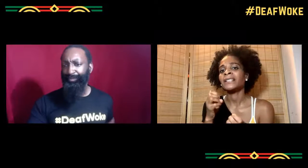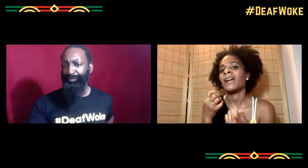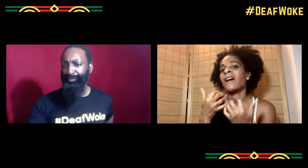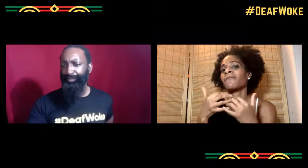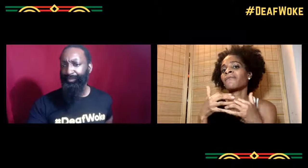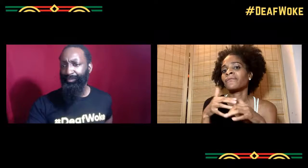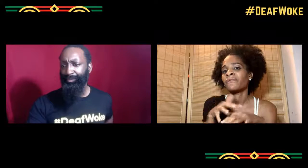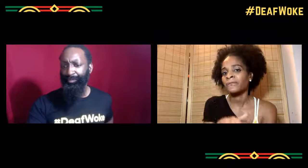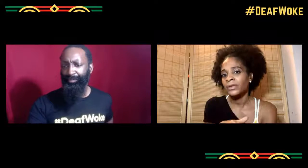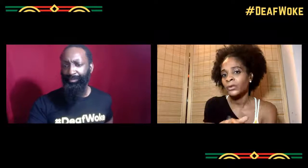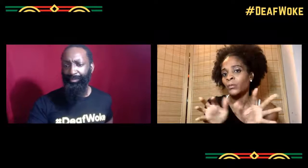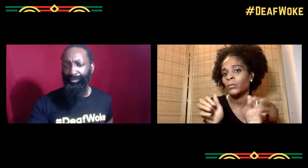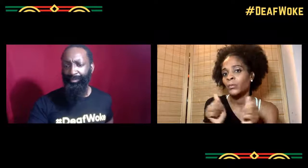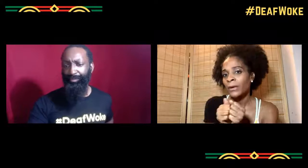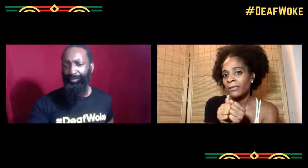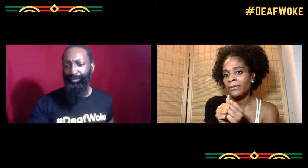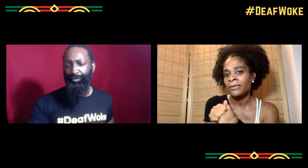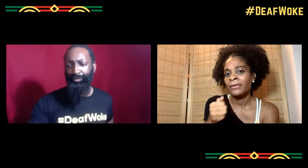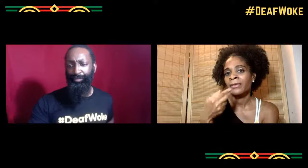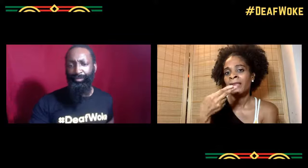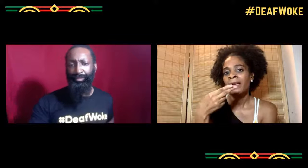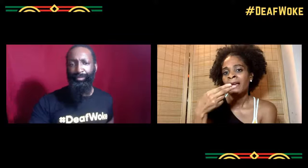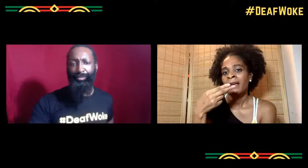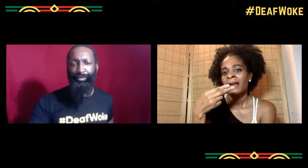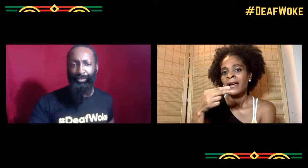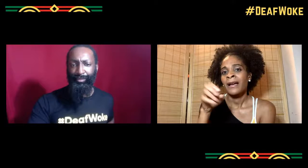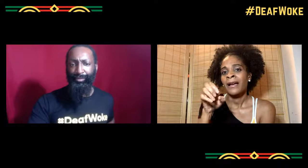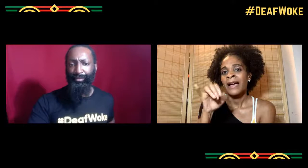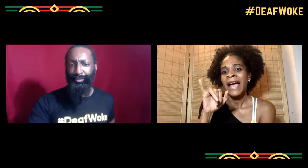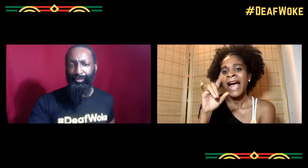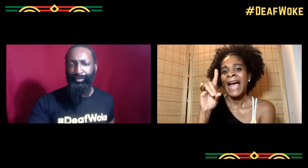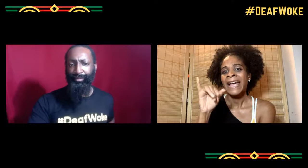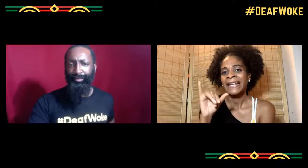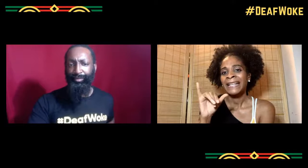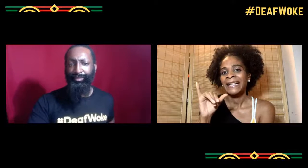Not specifically. I was dancing with a group